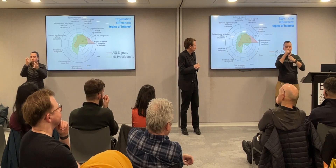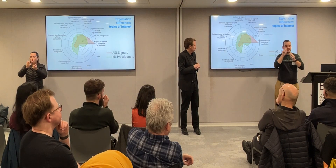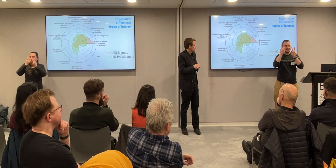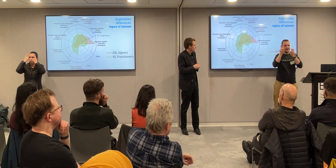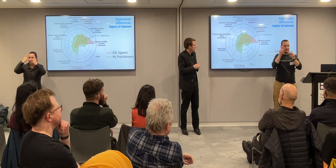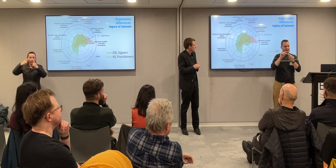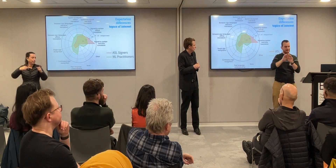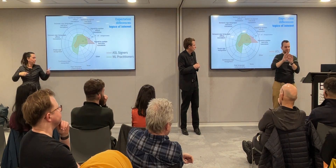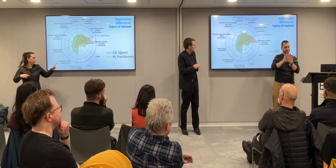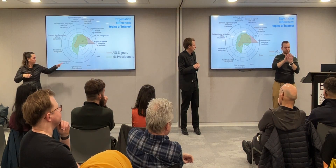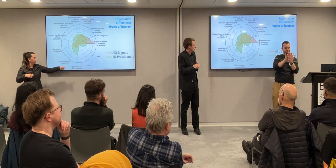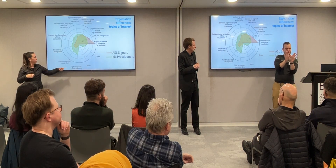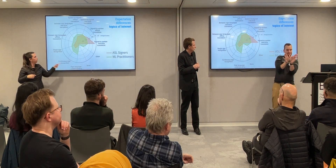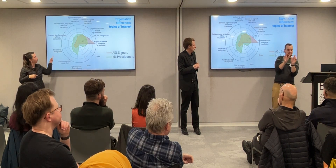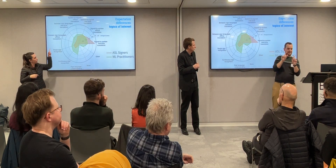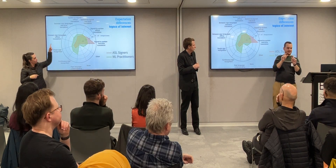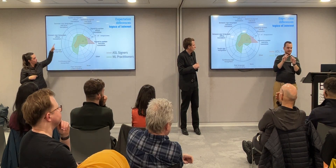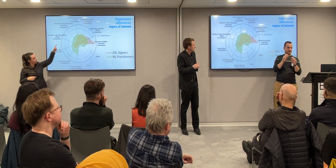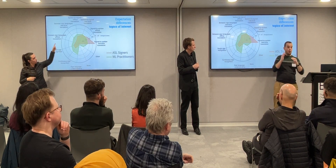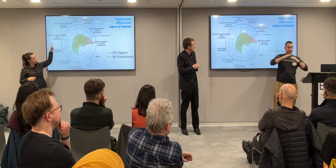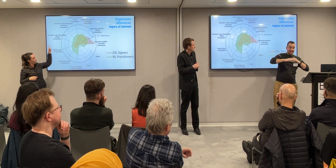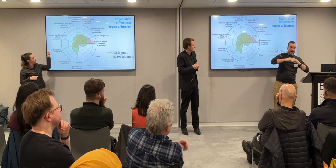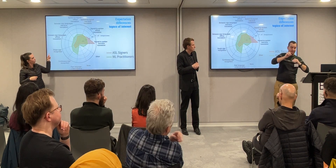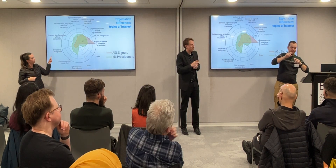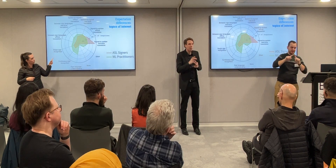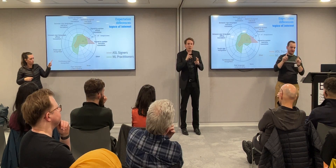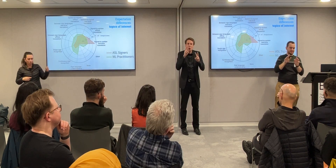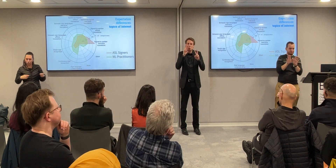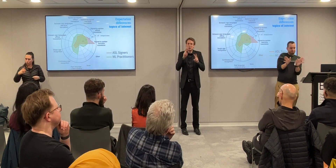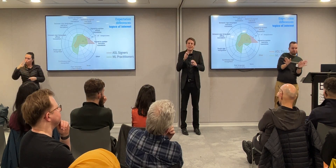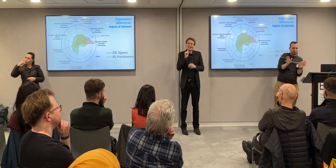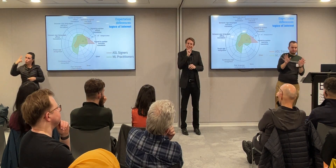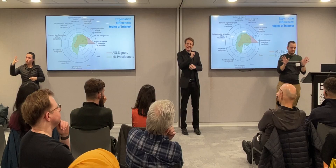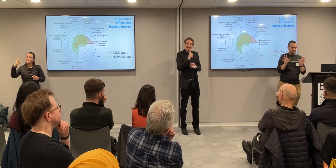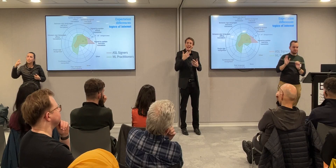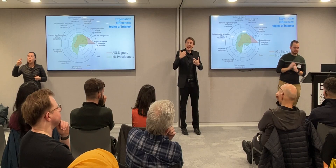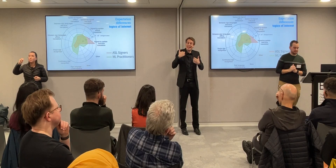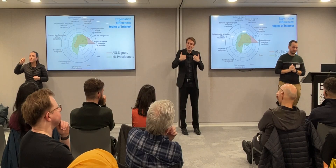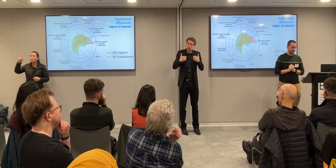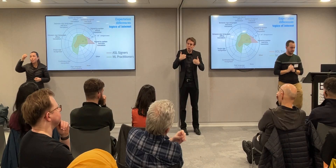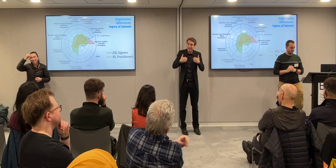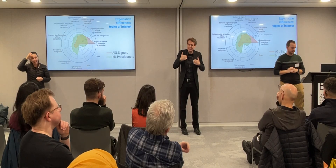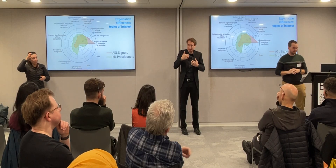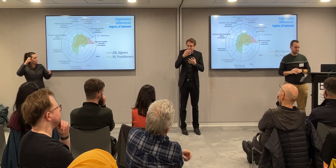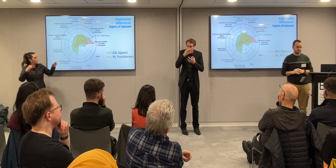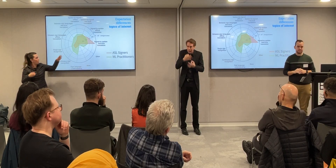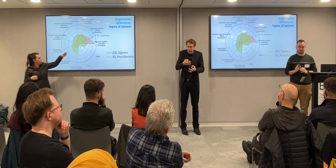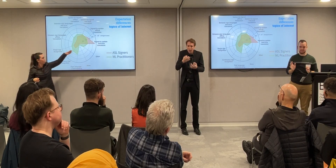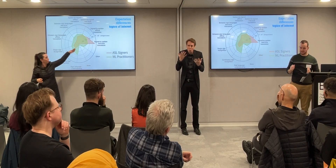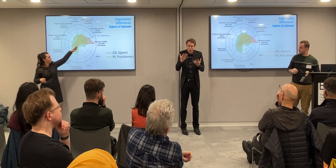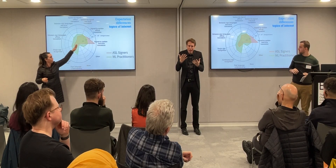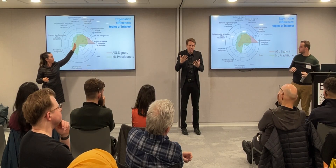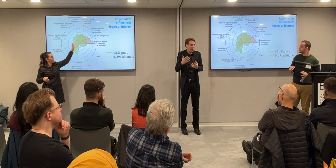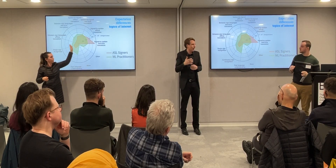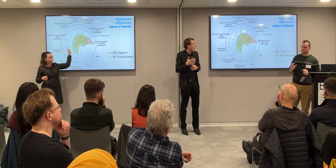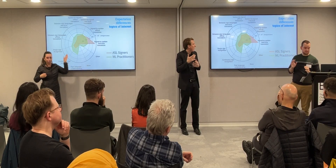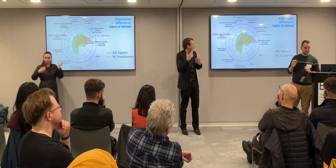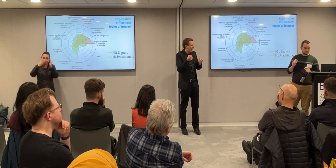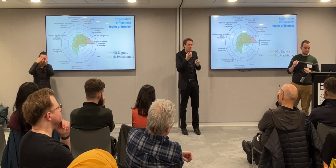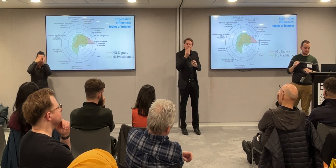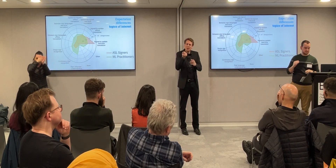But you can see the difference in the topics of interest that the two groups had. Yes, there was an overlap, but there is also quite a large